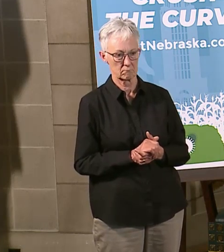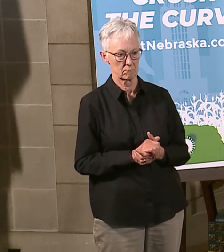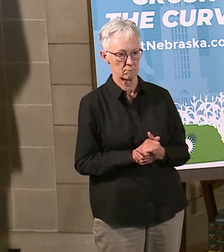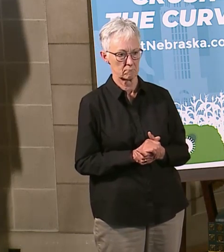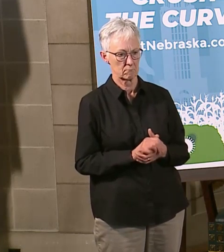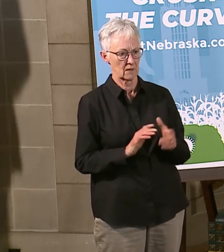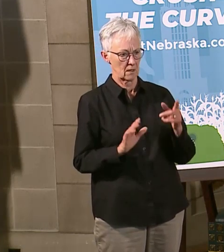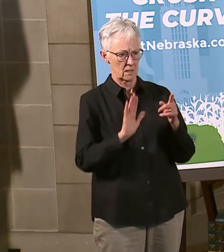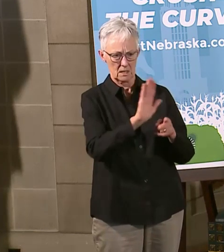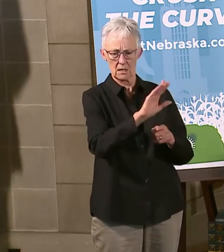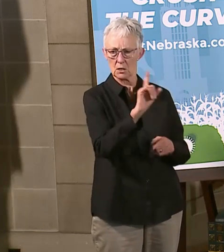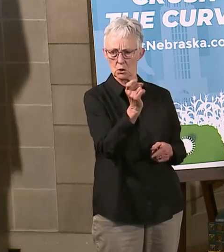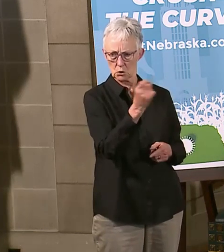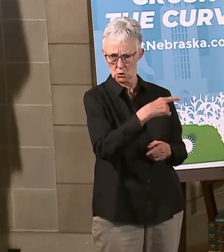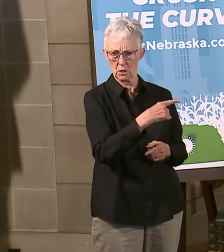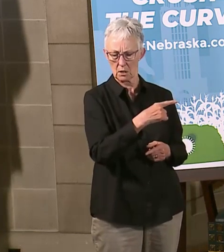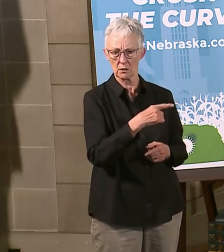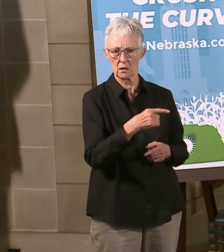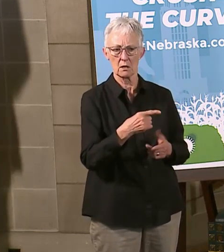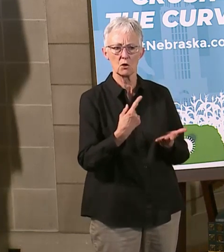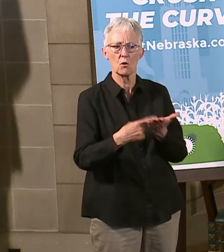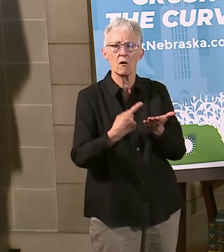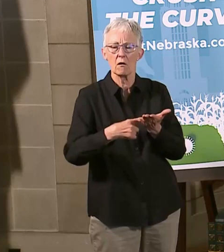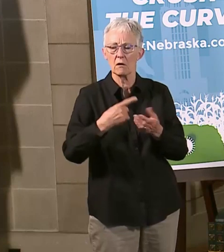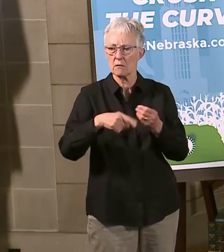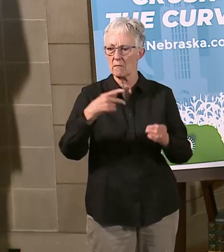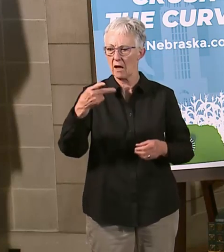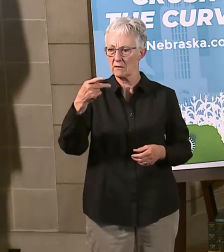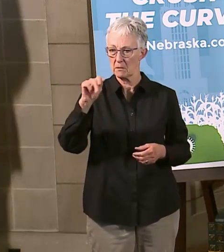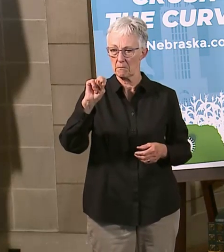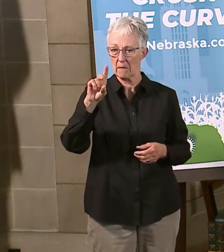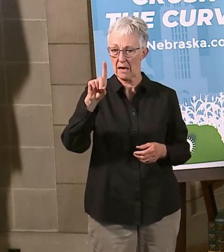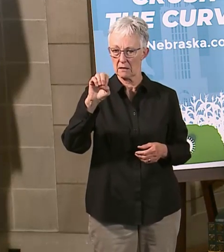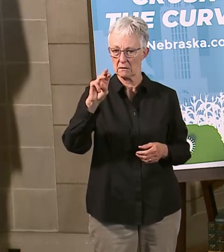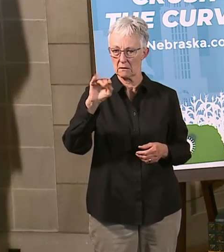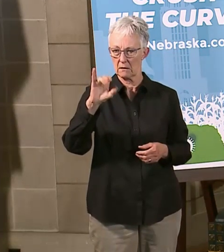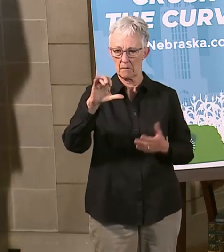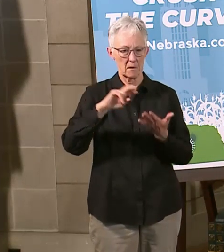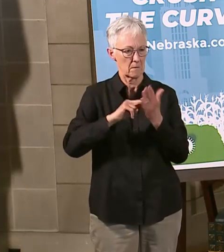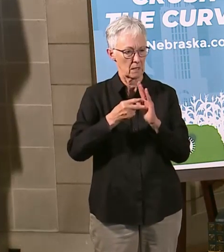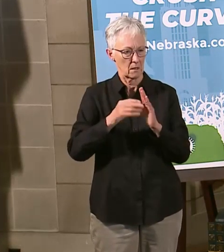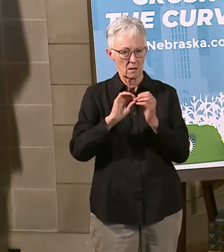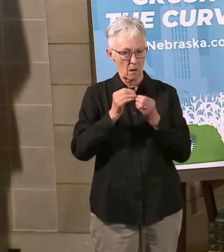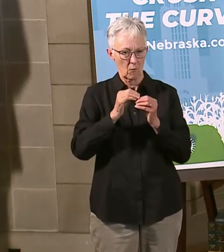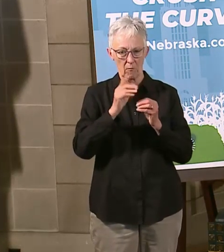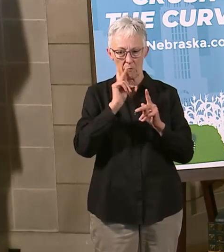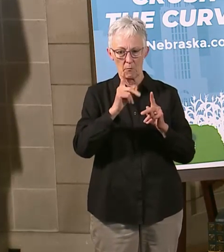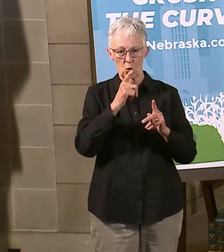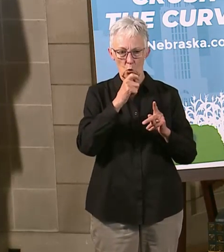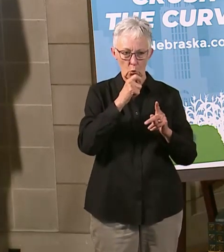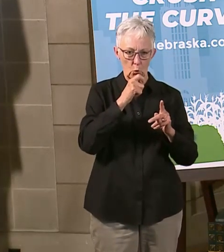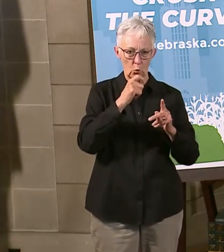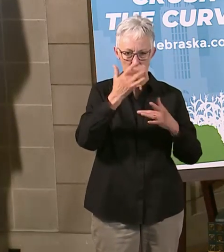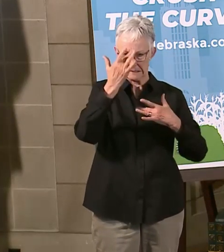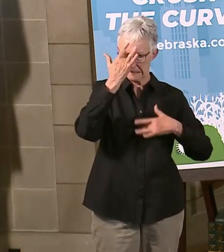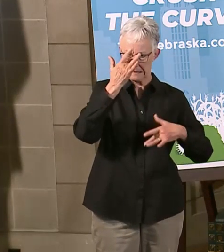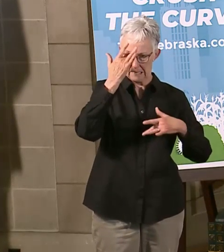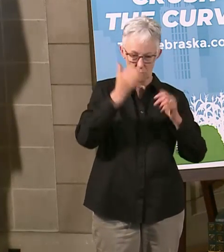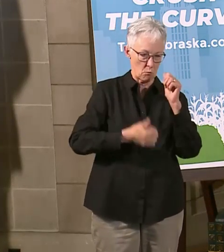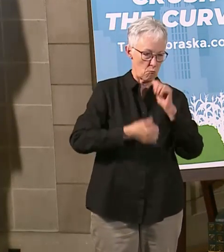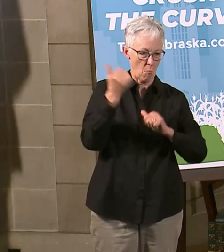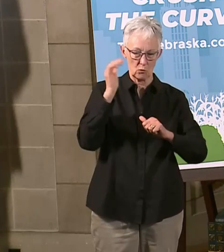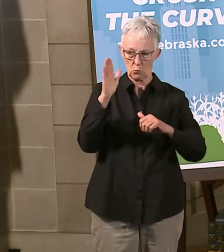Sure, so the question was, we're talking about the pandemic maybe peaking later on, and we're talking about doing a detasseling task force, so a couple things. One,